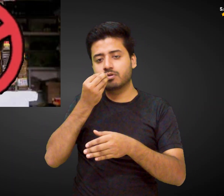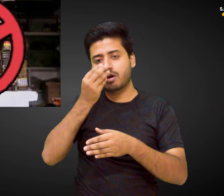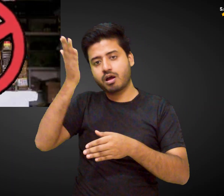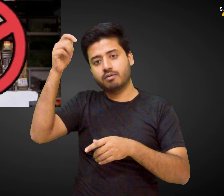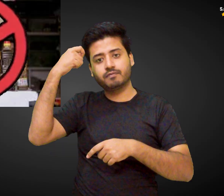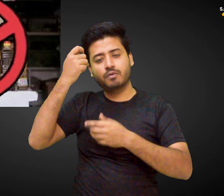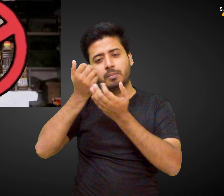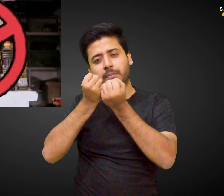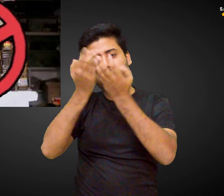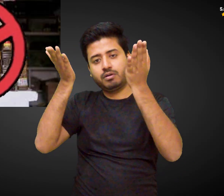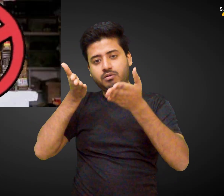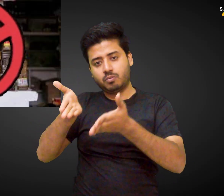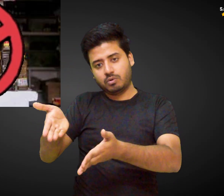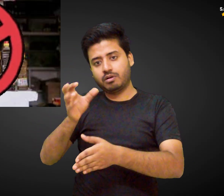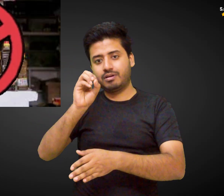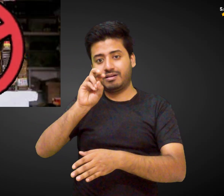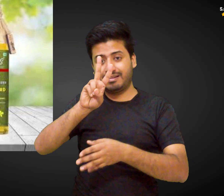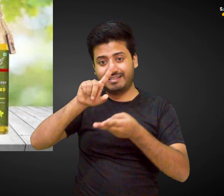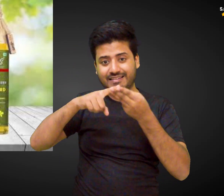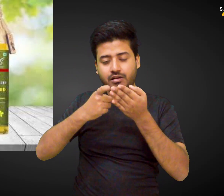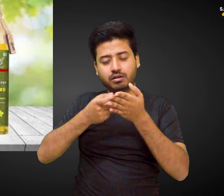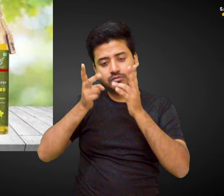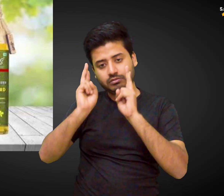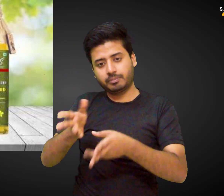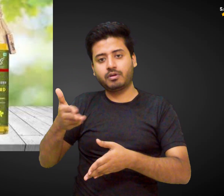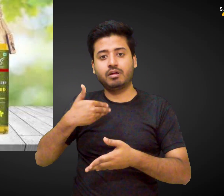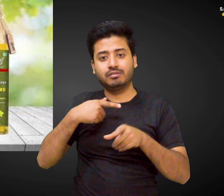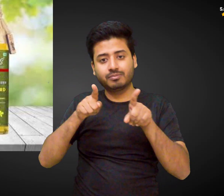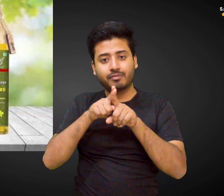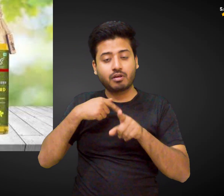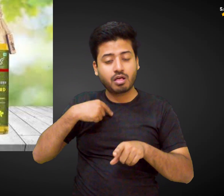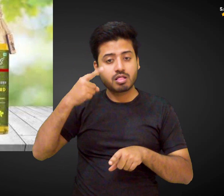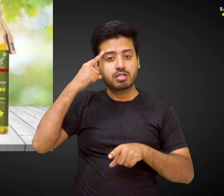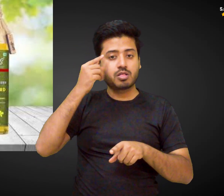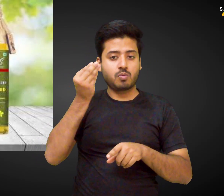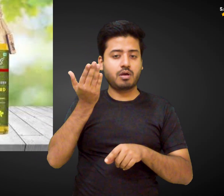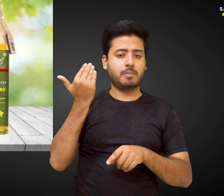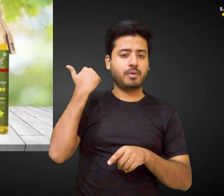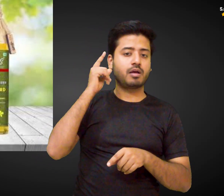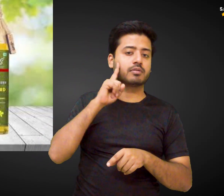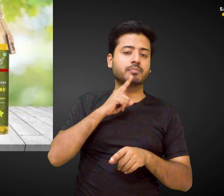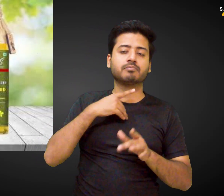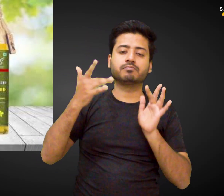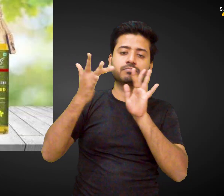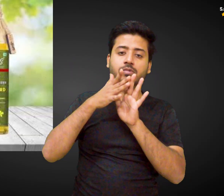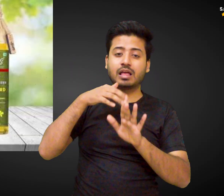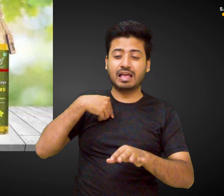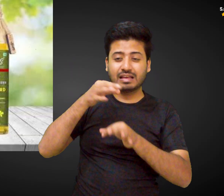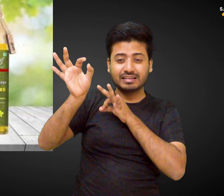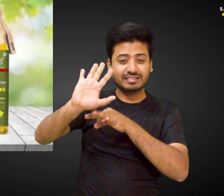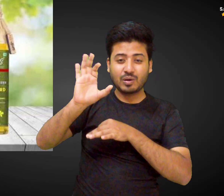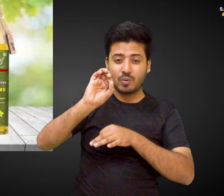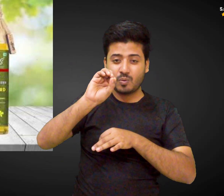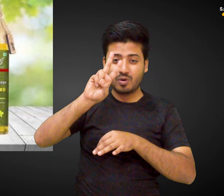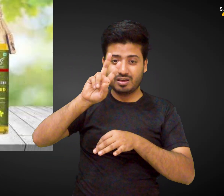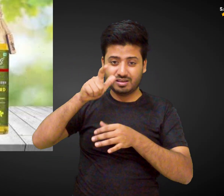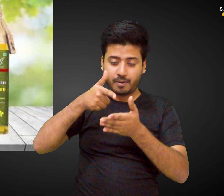facial wrinkles. The antioxidants protect the skin's collagen from degradation, which helps to reduce the appearance of fine lines and